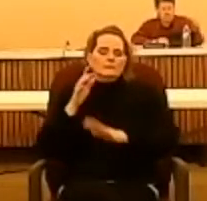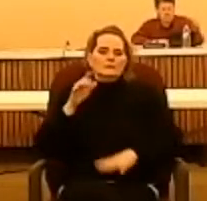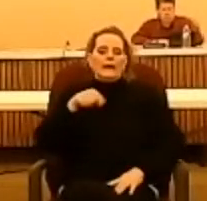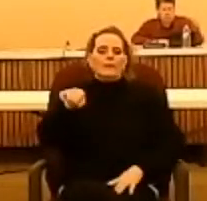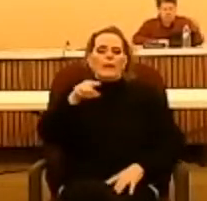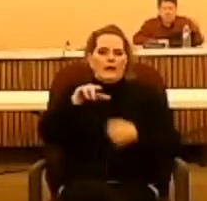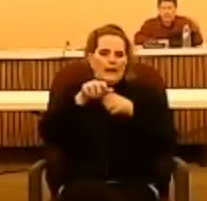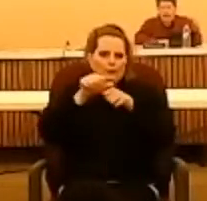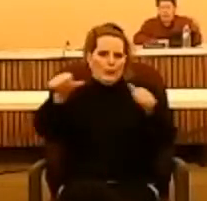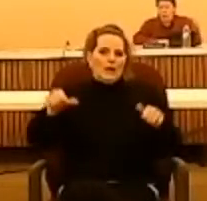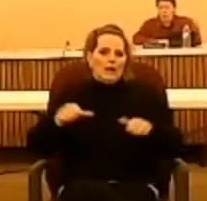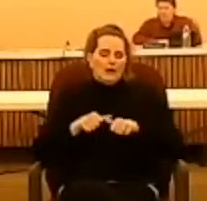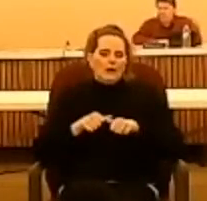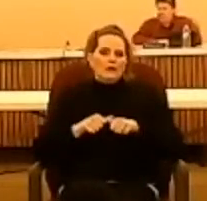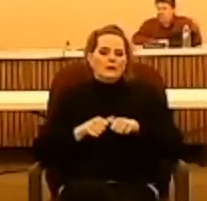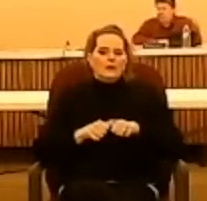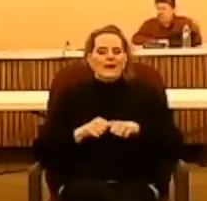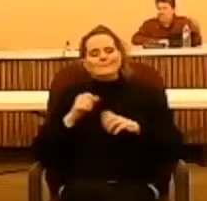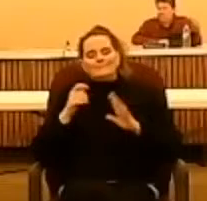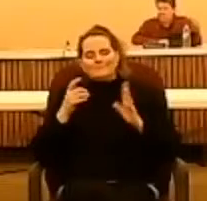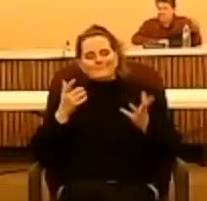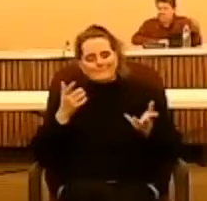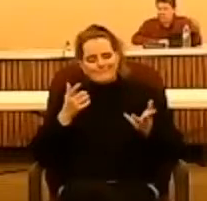was not the only